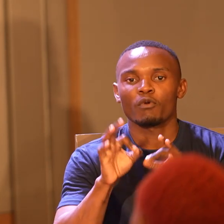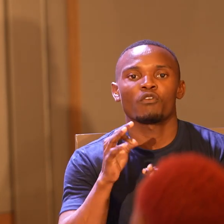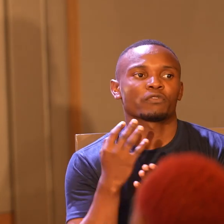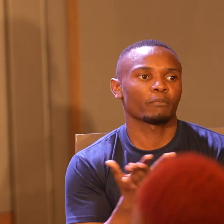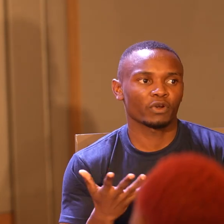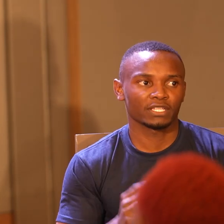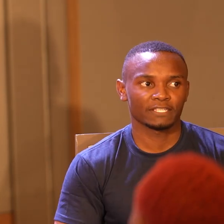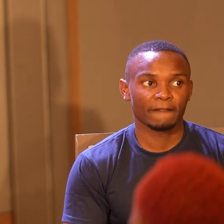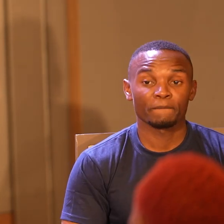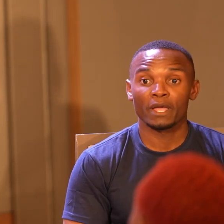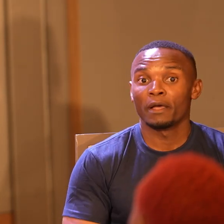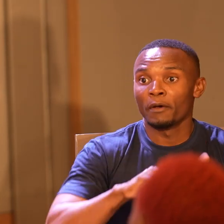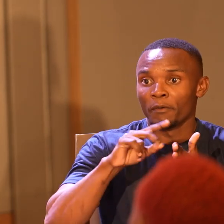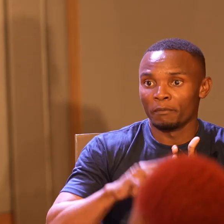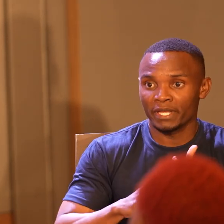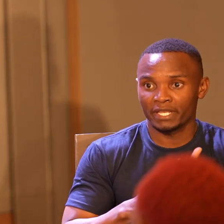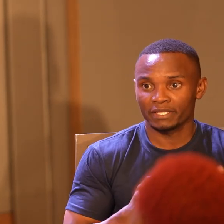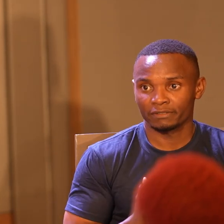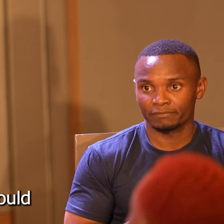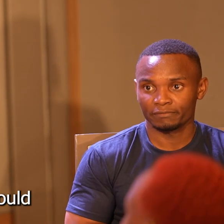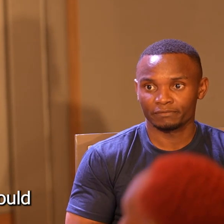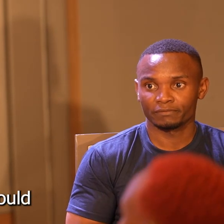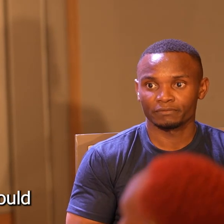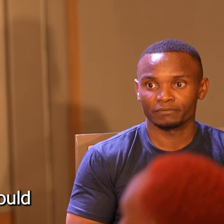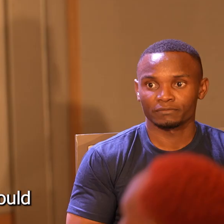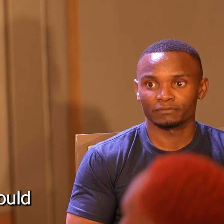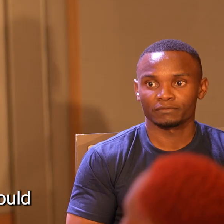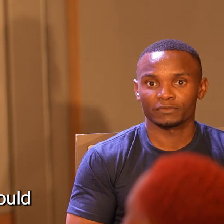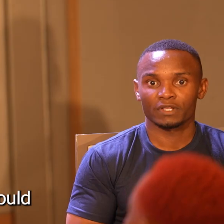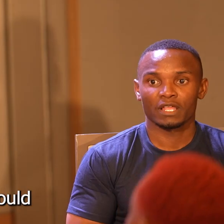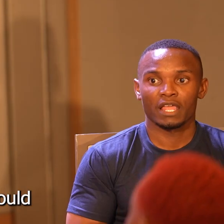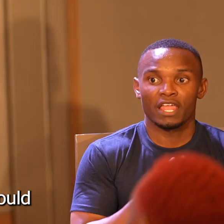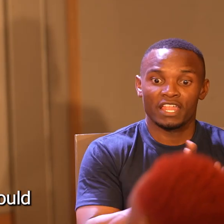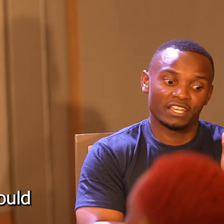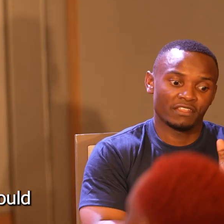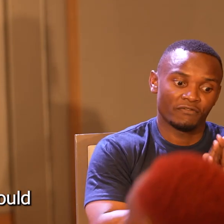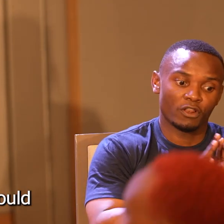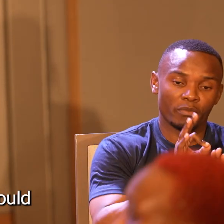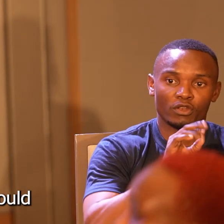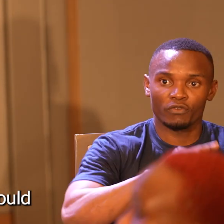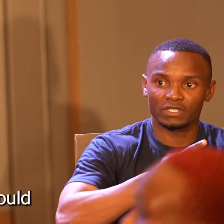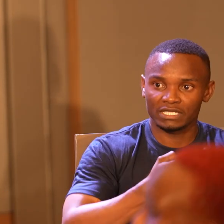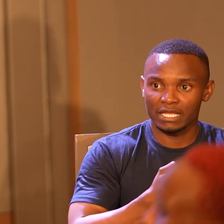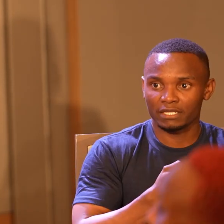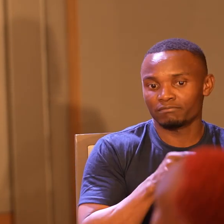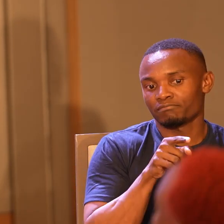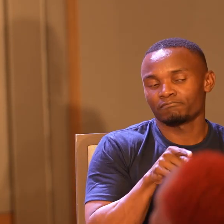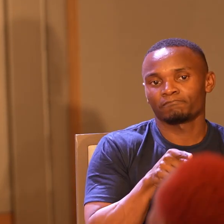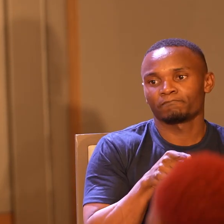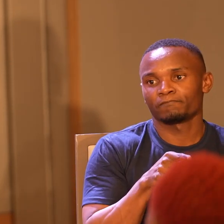products. And therefore, the development of these standards should